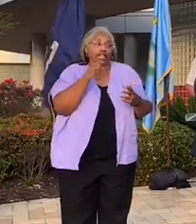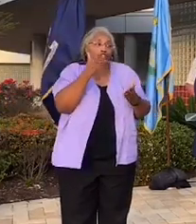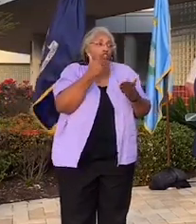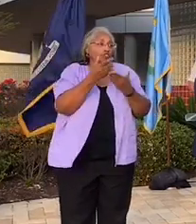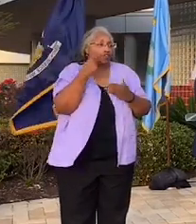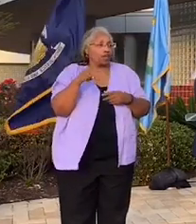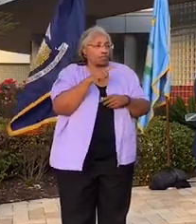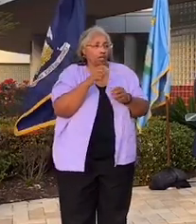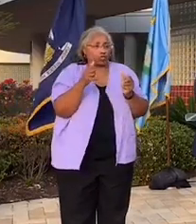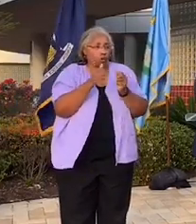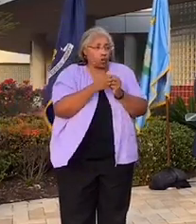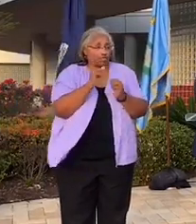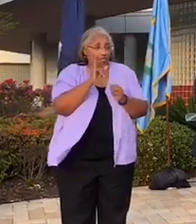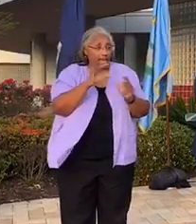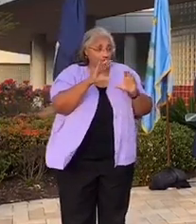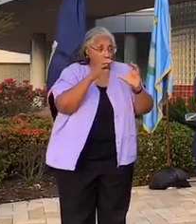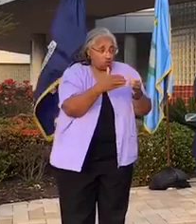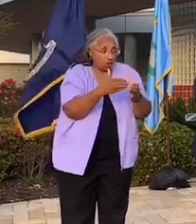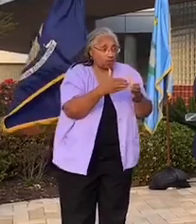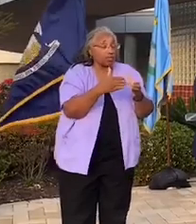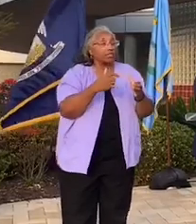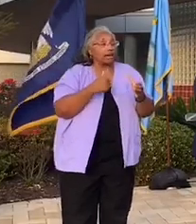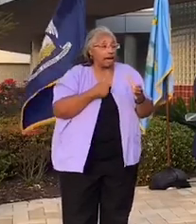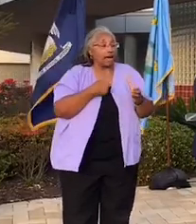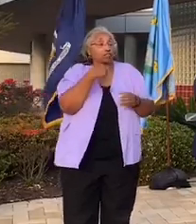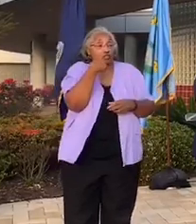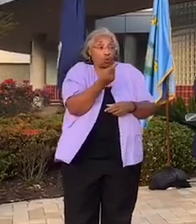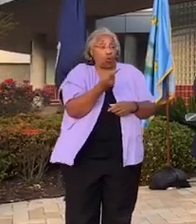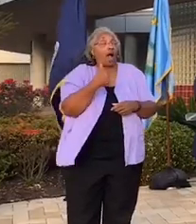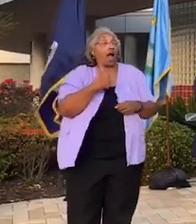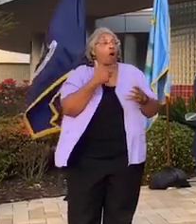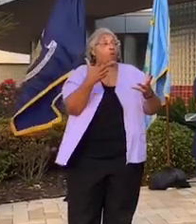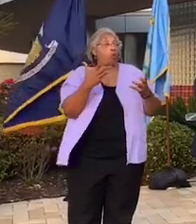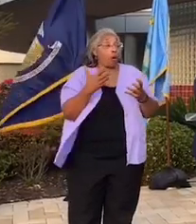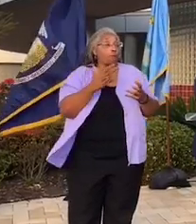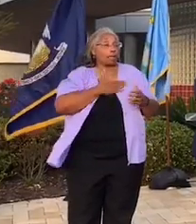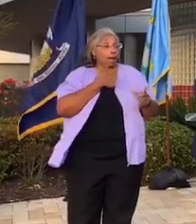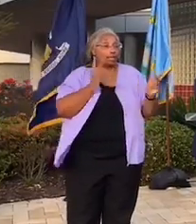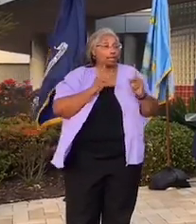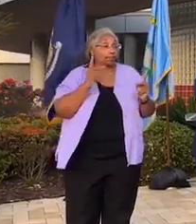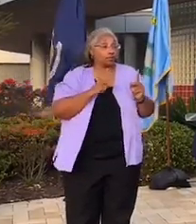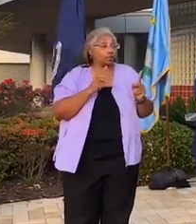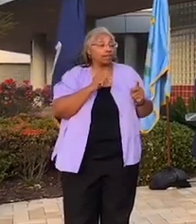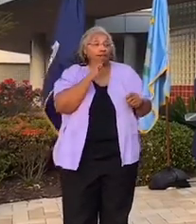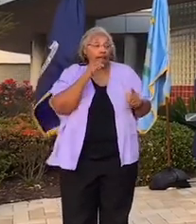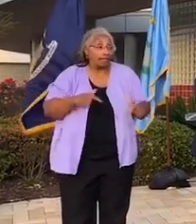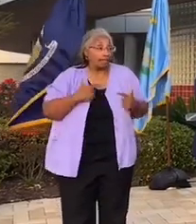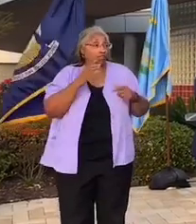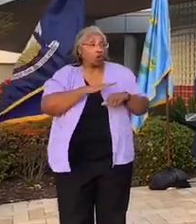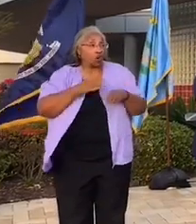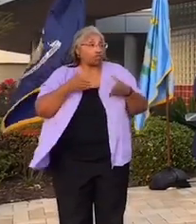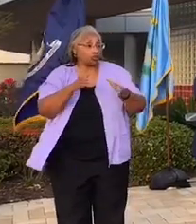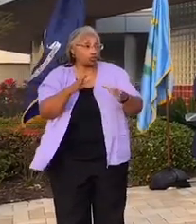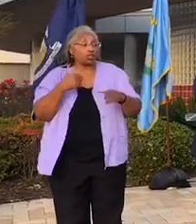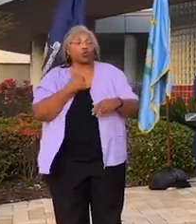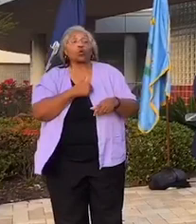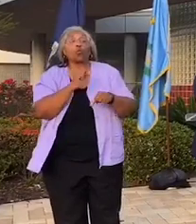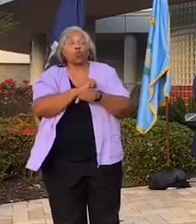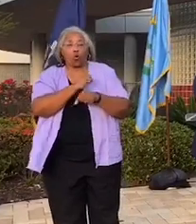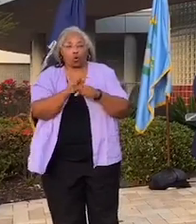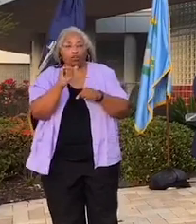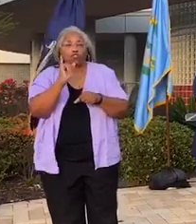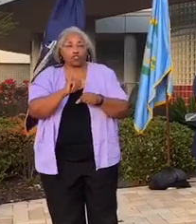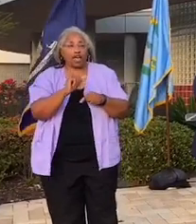we're moving. I've given my directives. I want my people off the street, and we're working towards